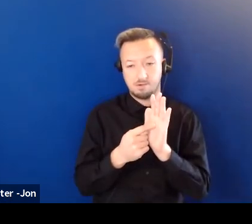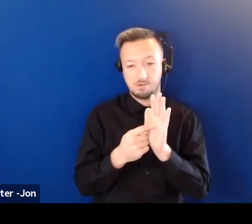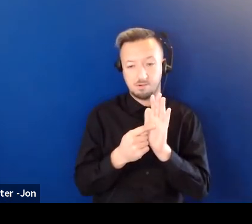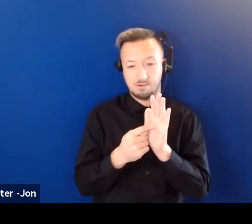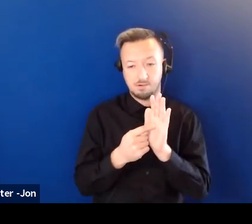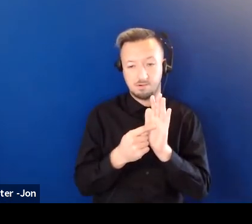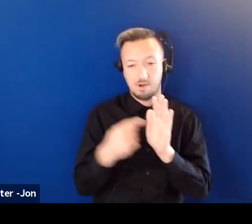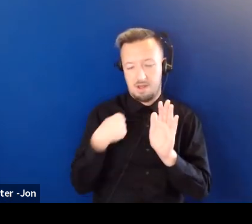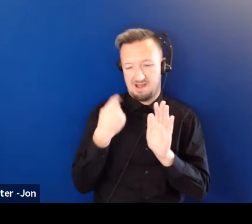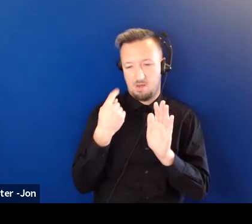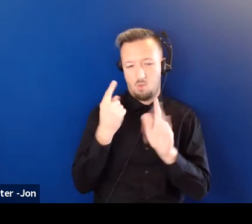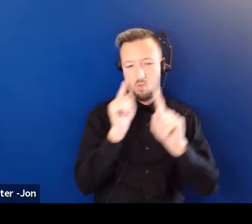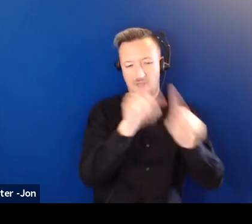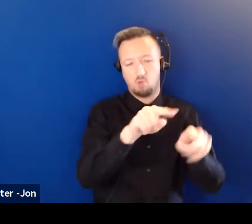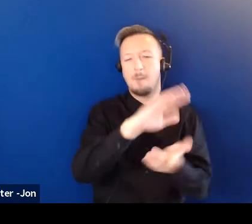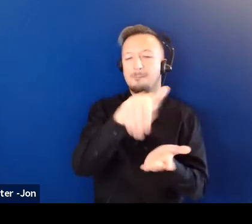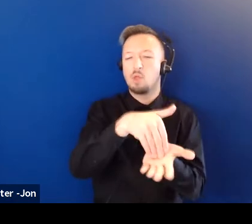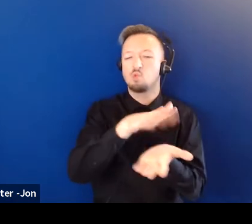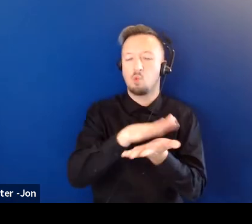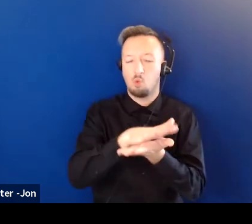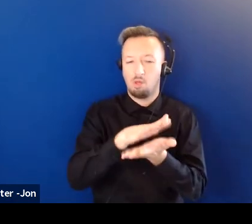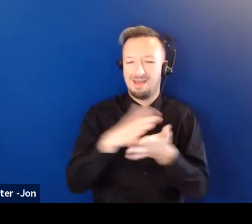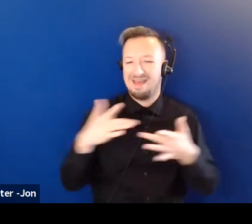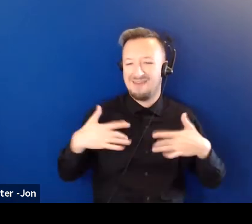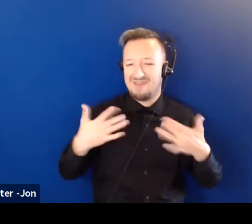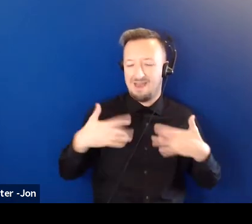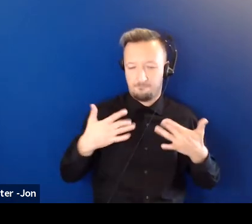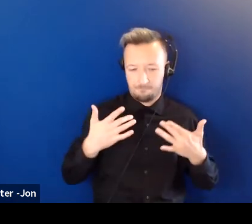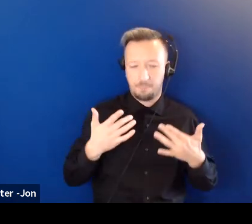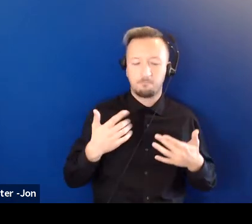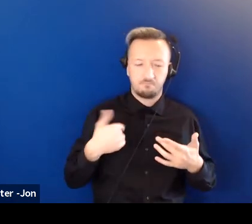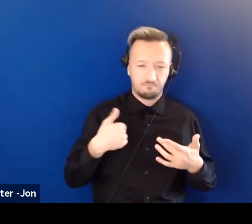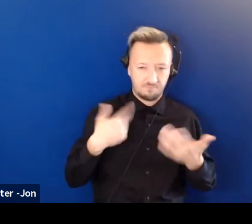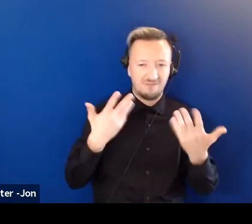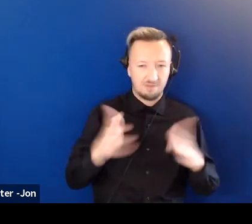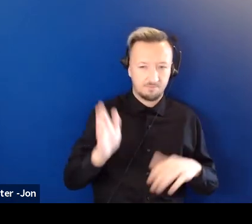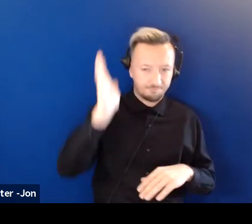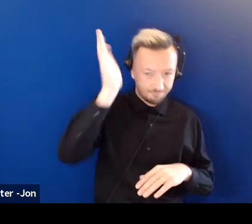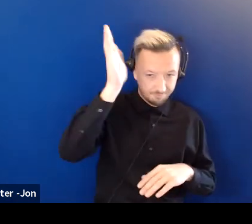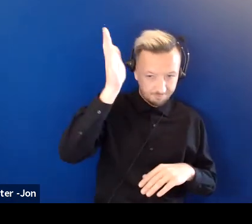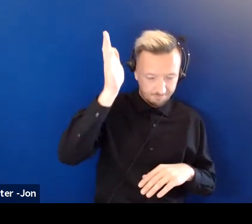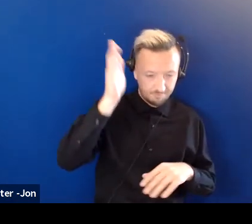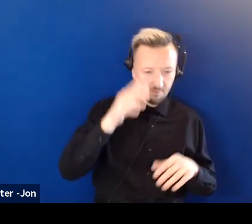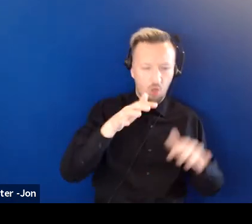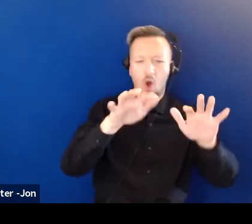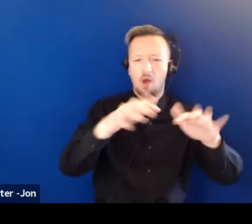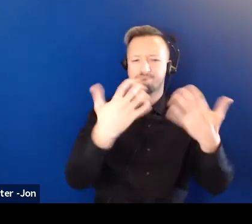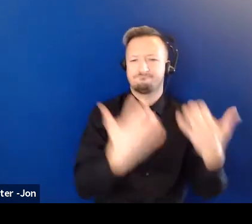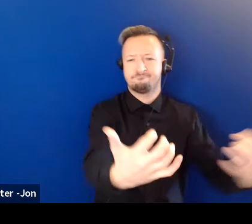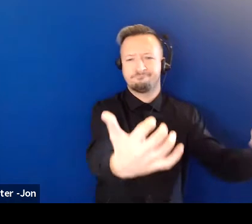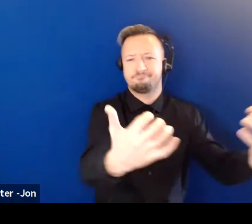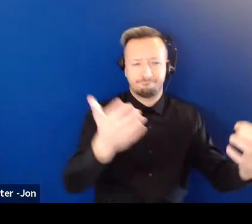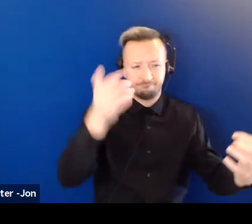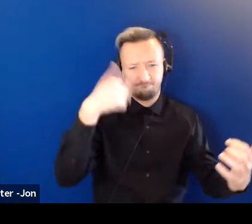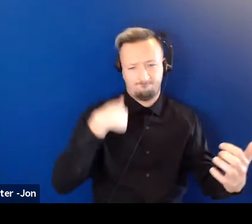event at a middle school, and I had been in a presentation earlier that day in the auditorium, and